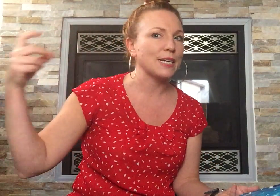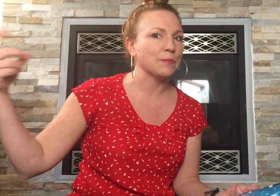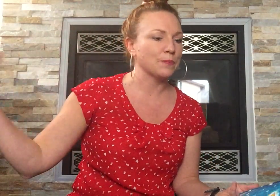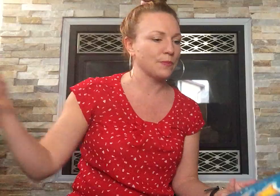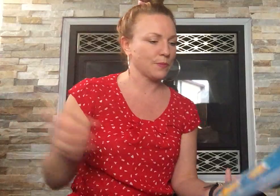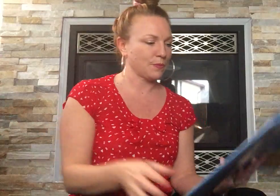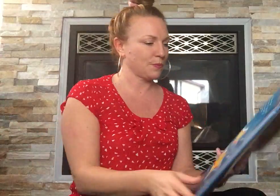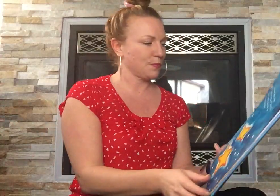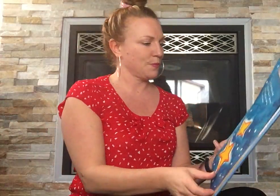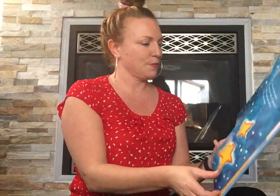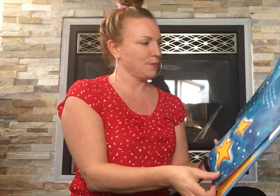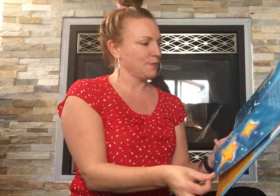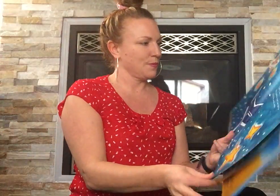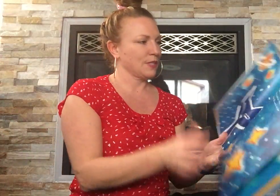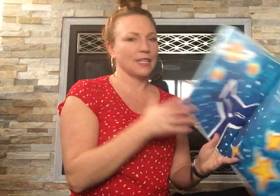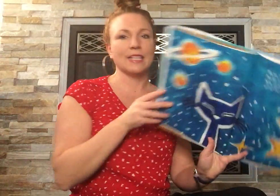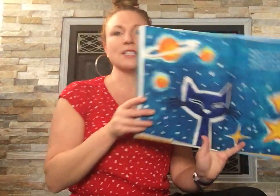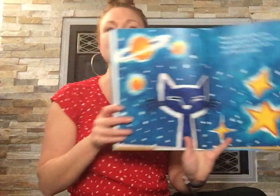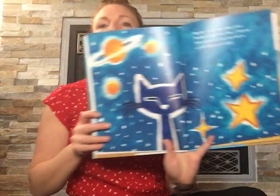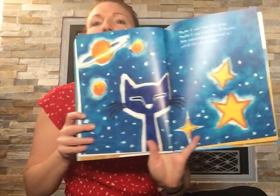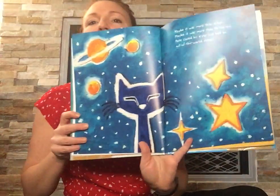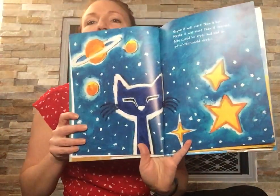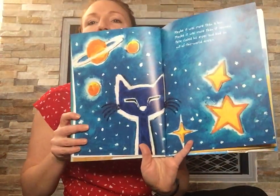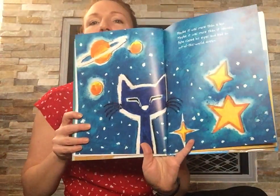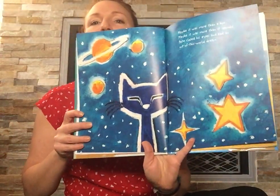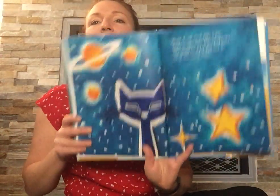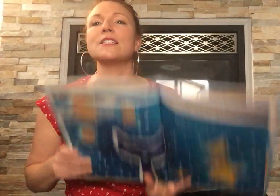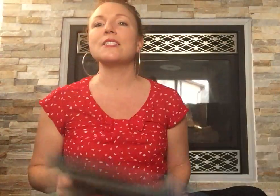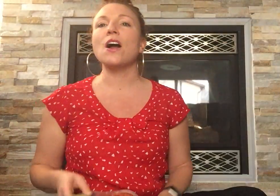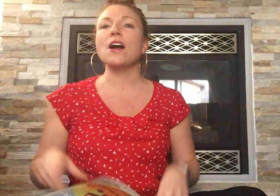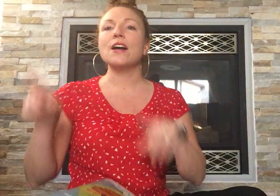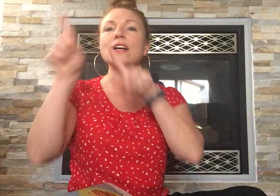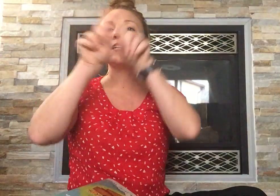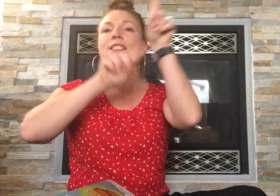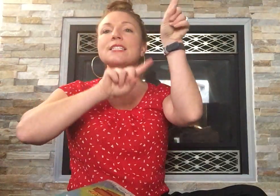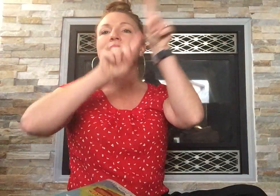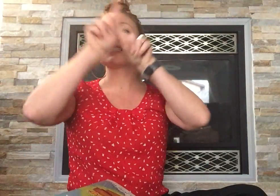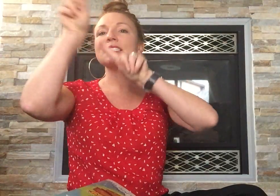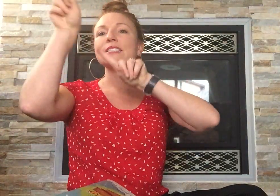Dream. And there's the stars.